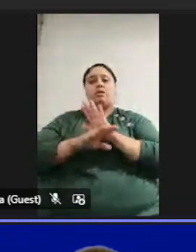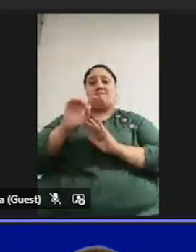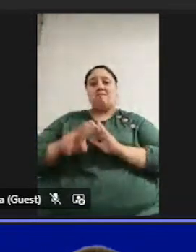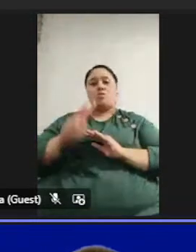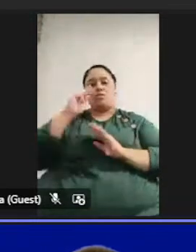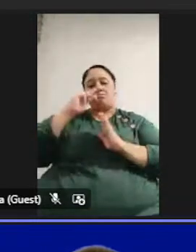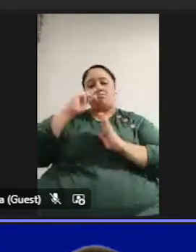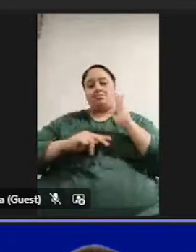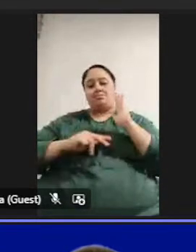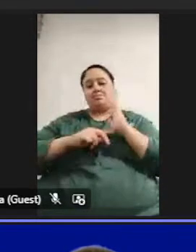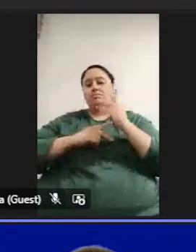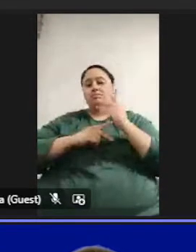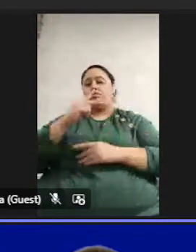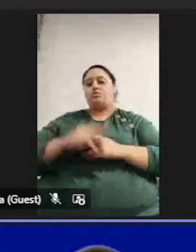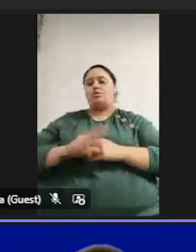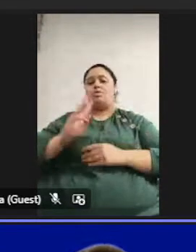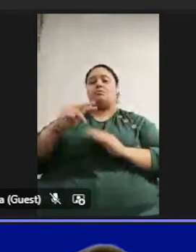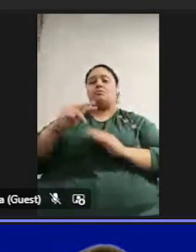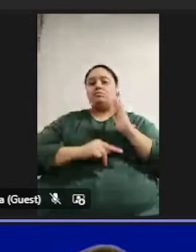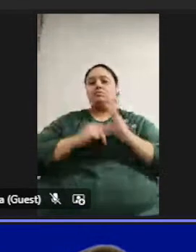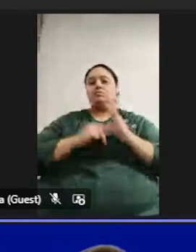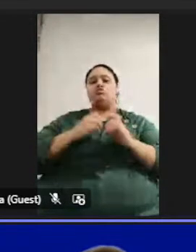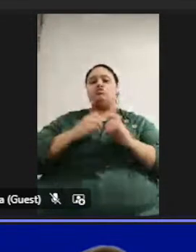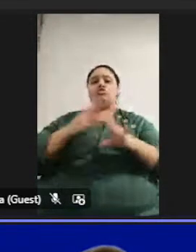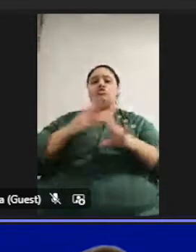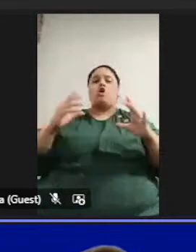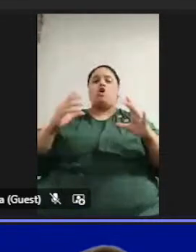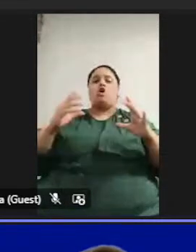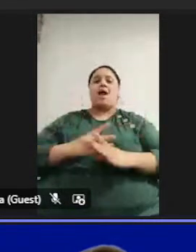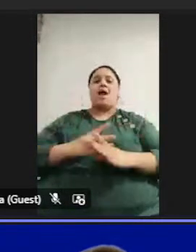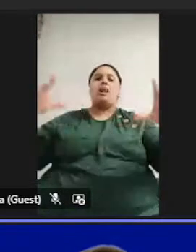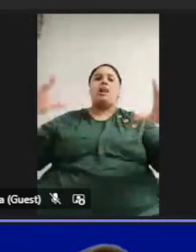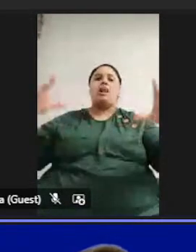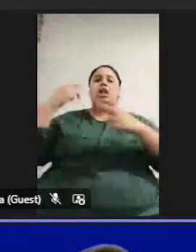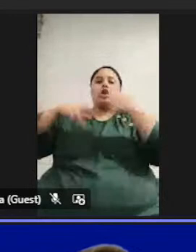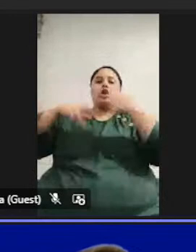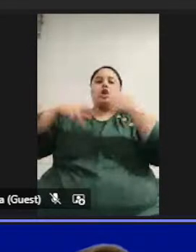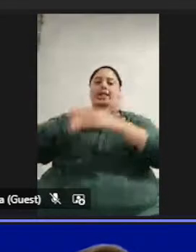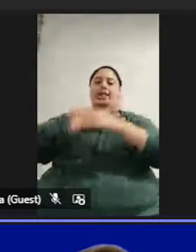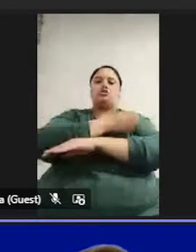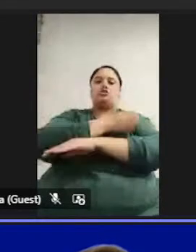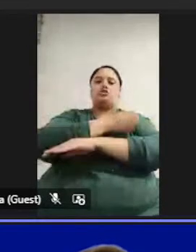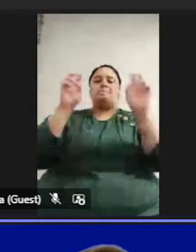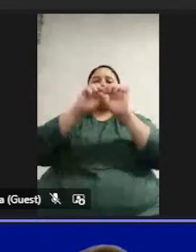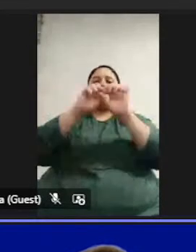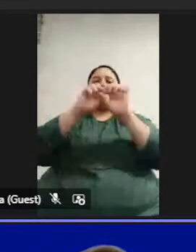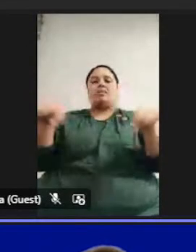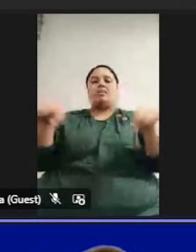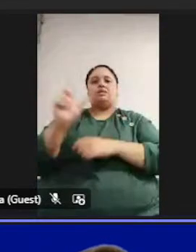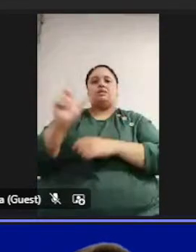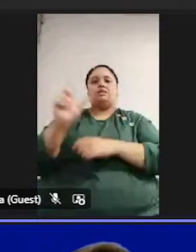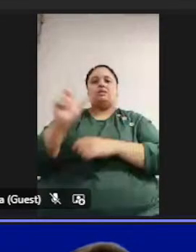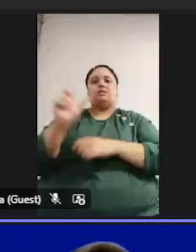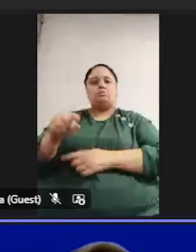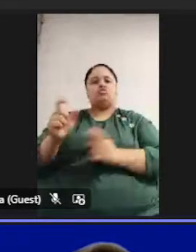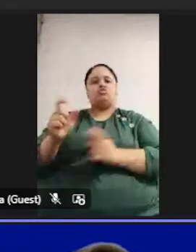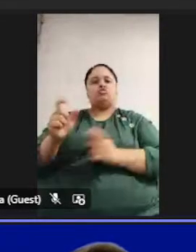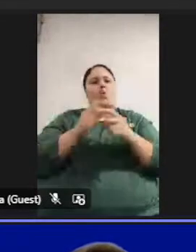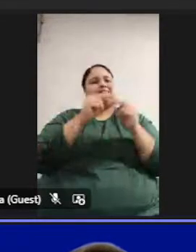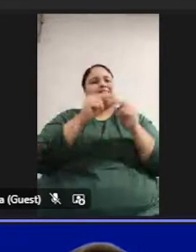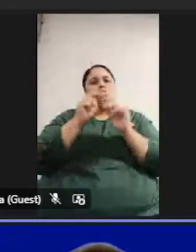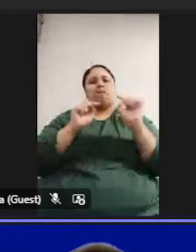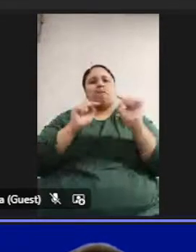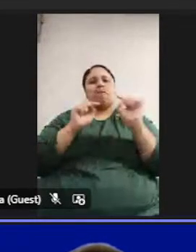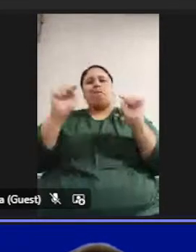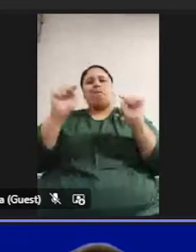the project which is looking at pilot renewable energy and battery systems to a small number of towns in the Western Cape to try reduce